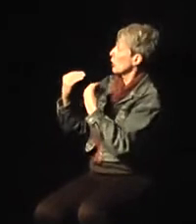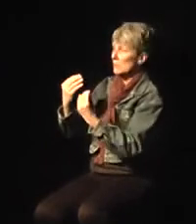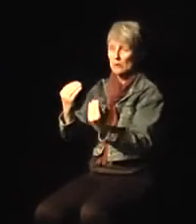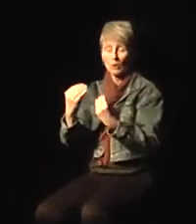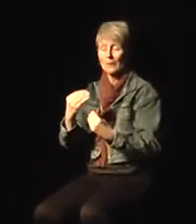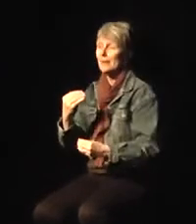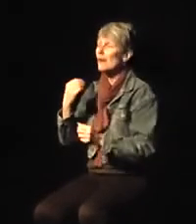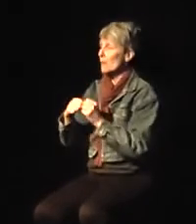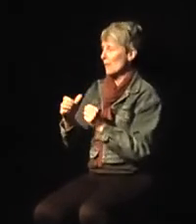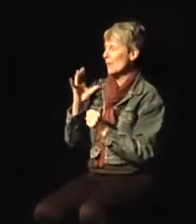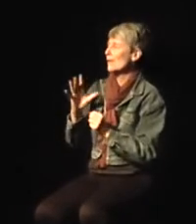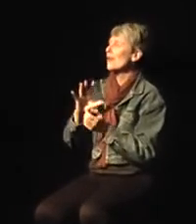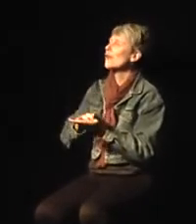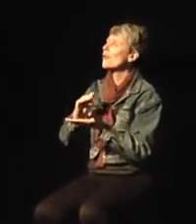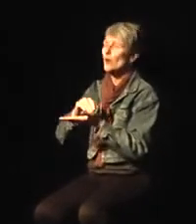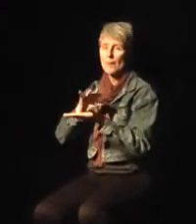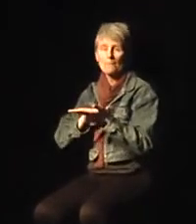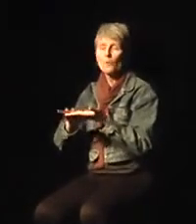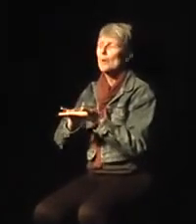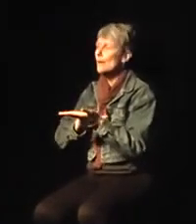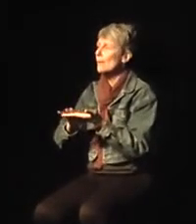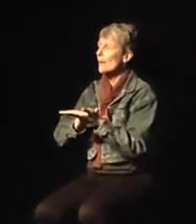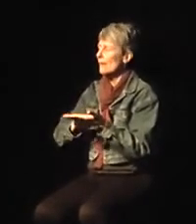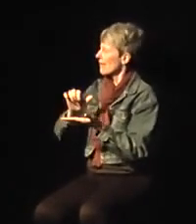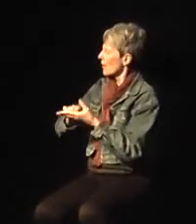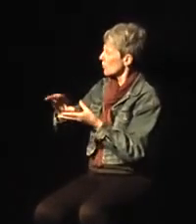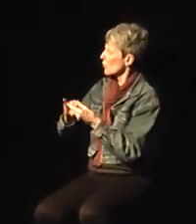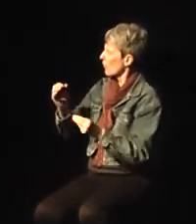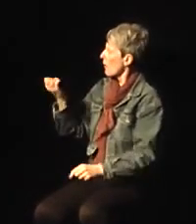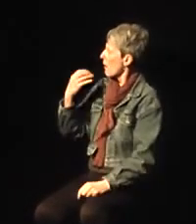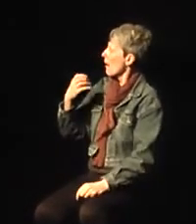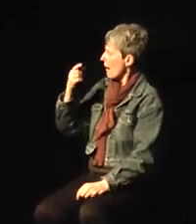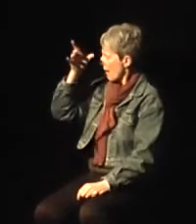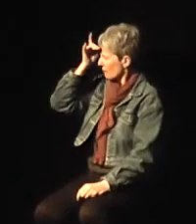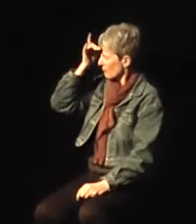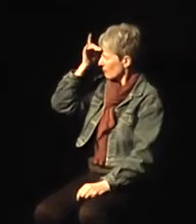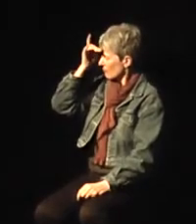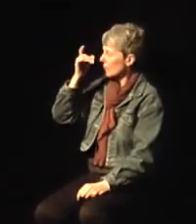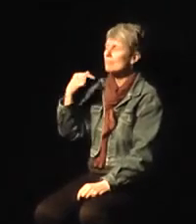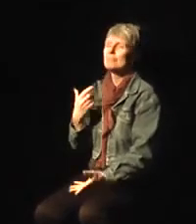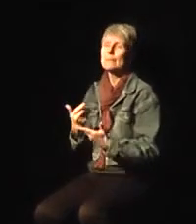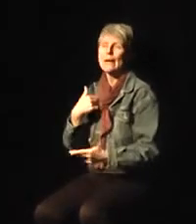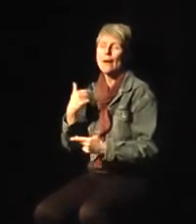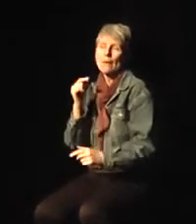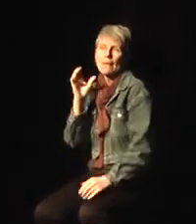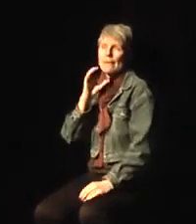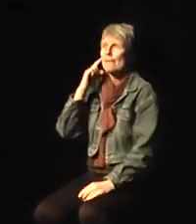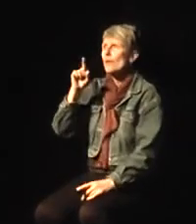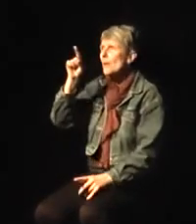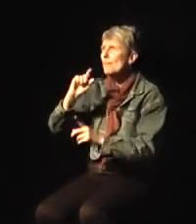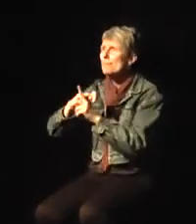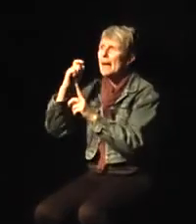when I was learning Braille, and it was a story that has stuck with me ever since then. I guess I'm looking for the banana, reaching for the